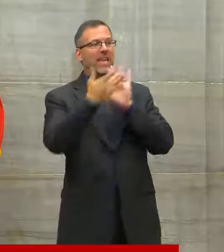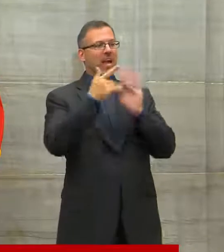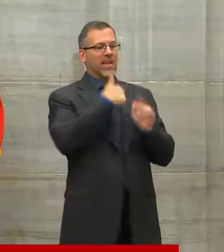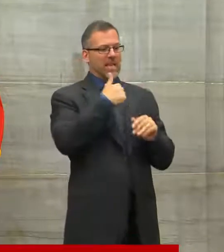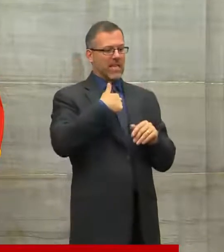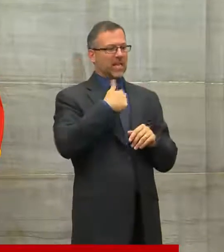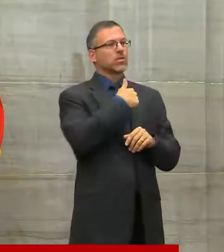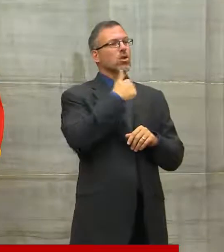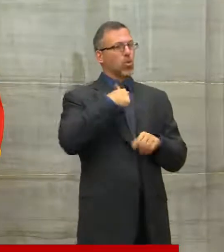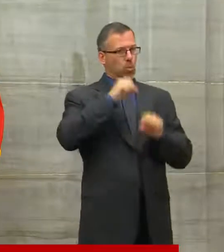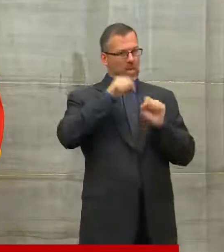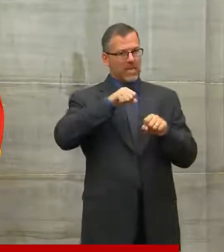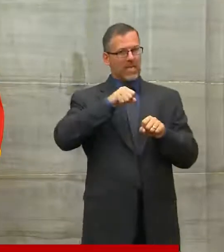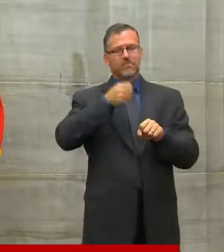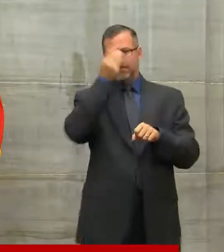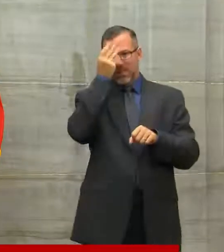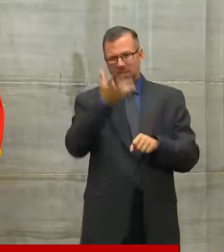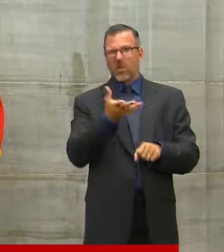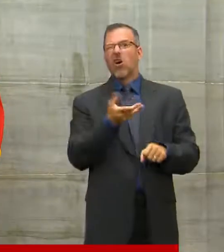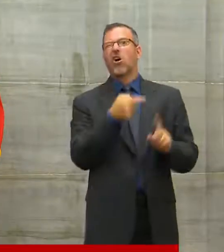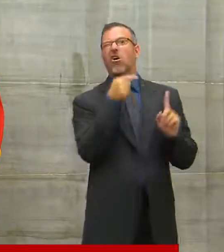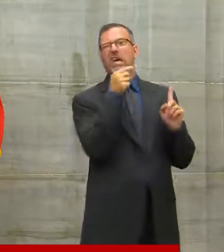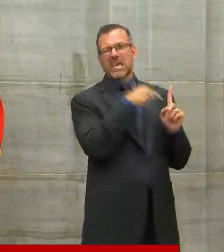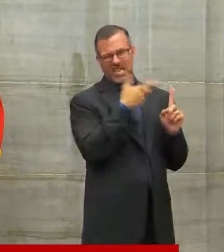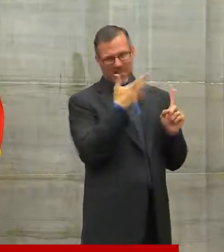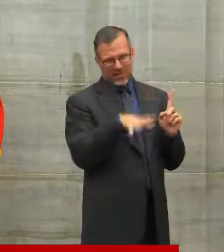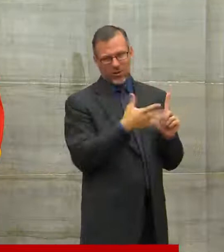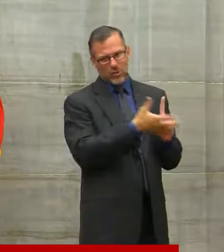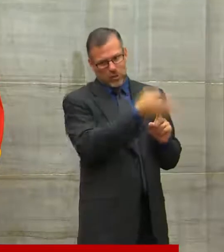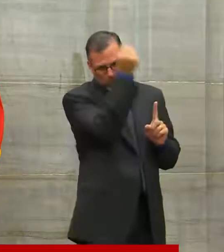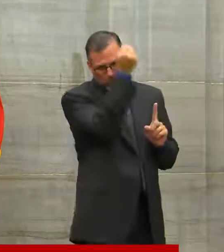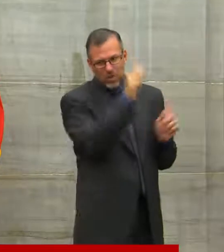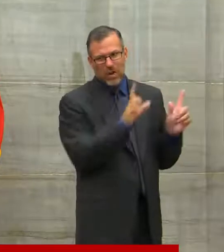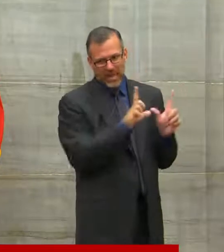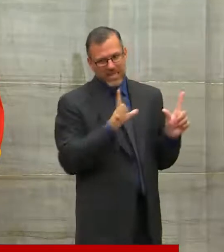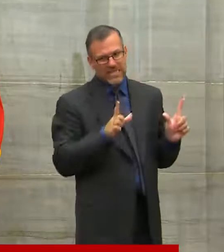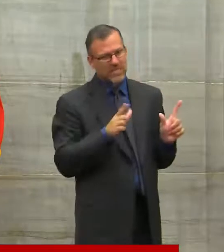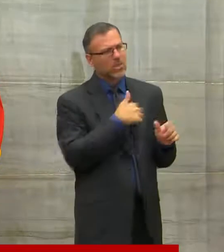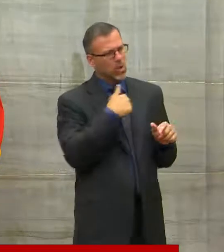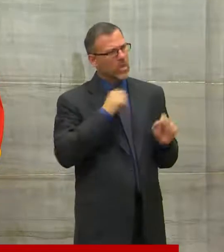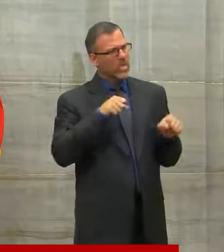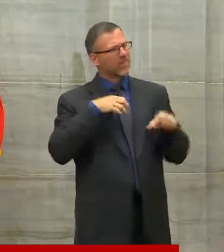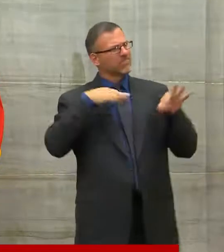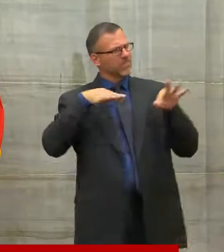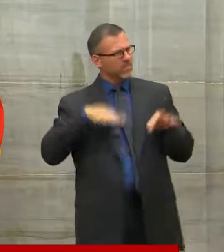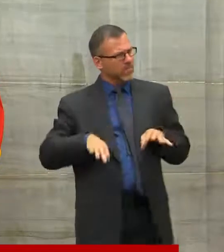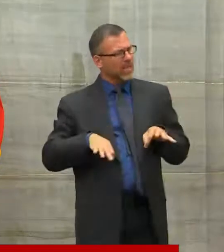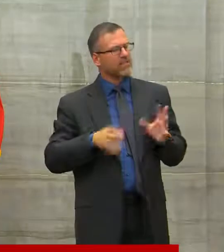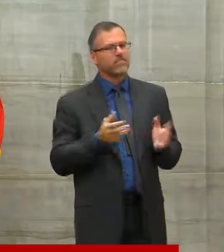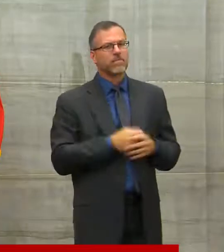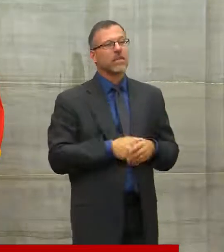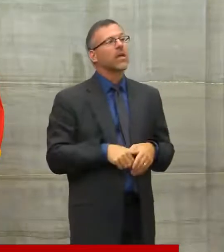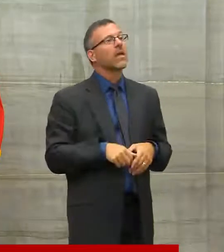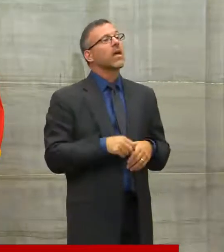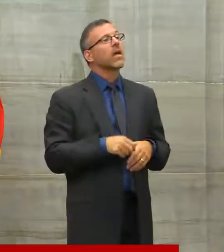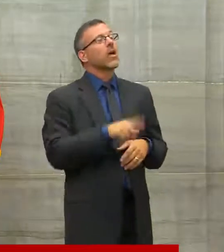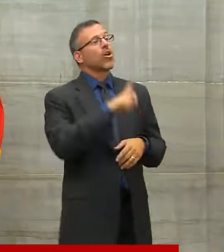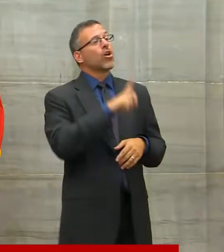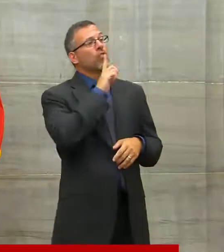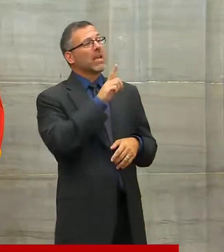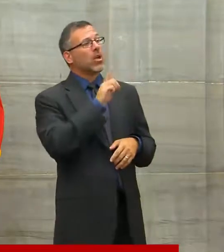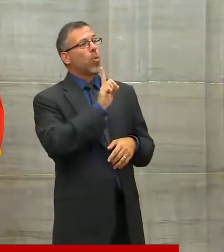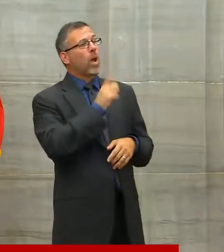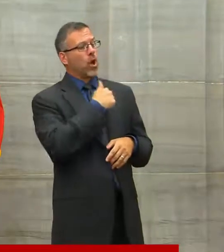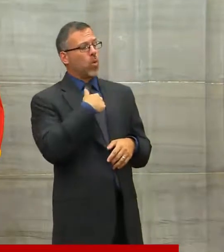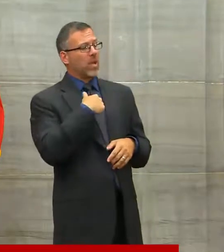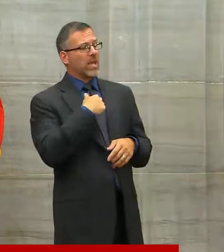I think now with the larger database that the governor has talked about will help even across the state even more. I think where we do a disservice is not